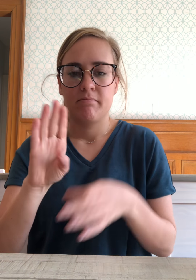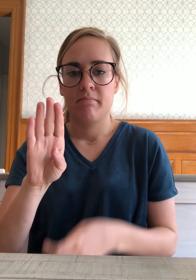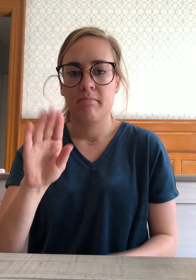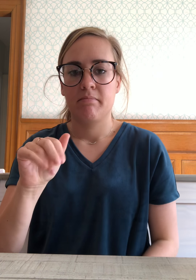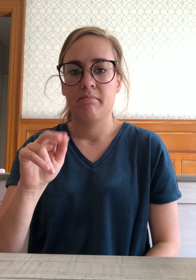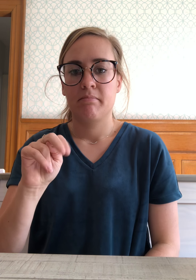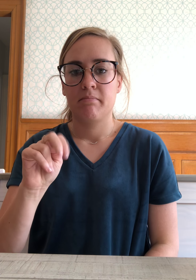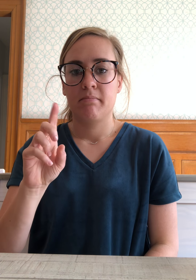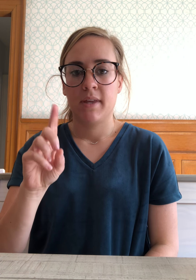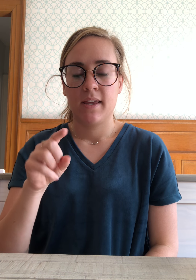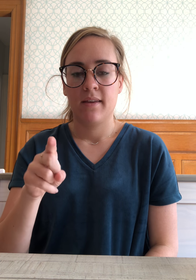on them.